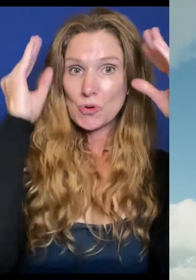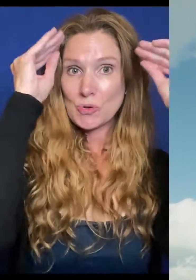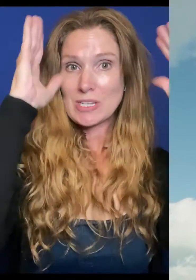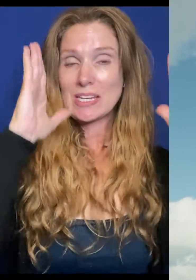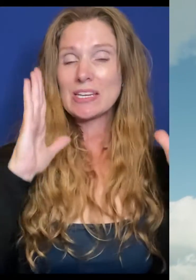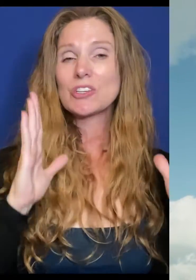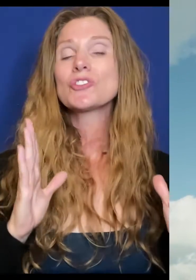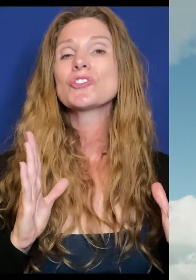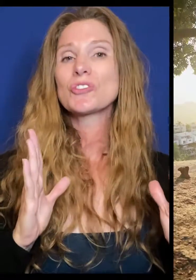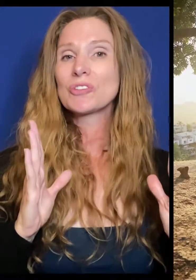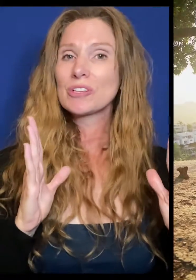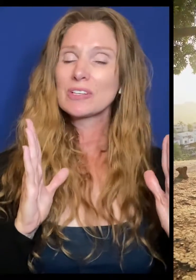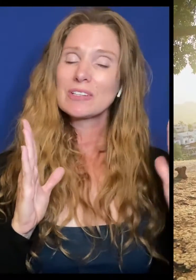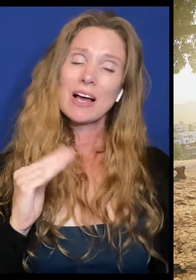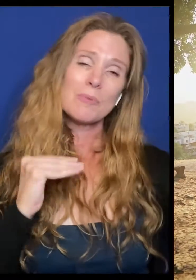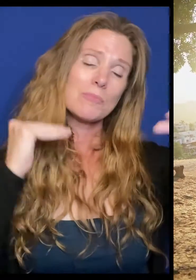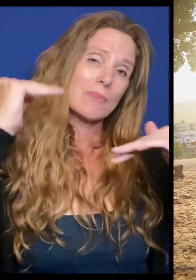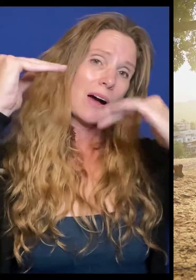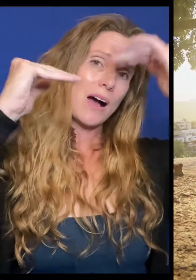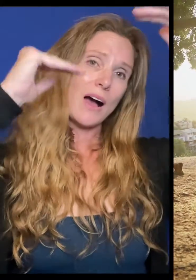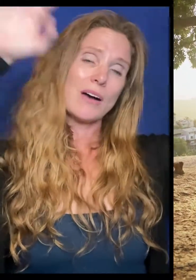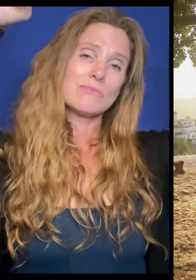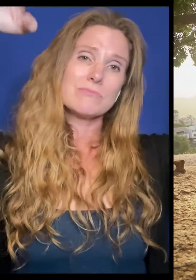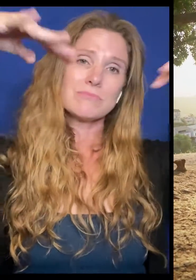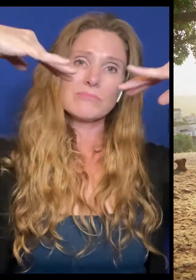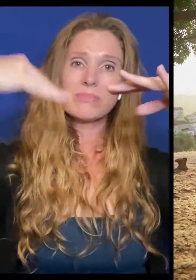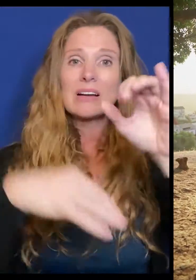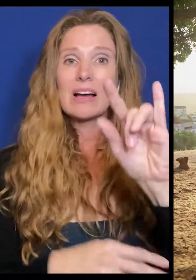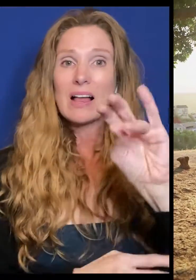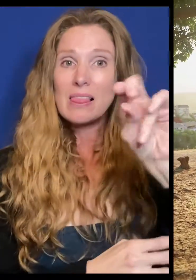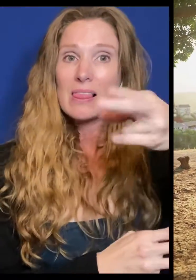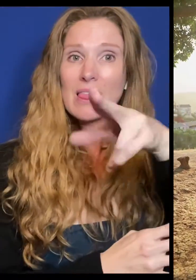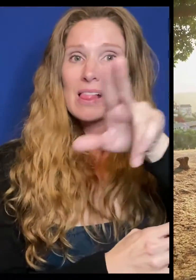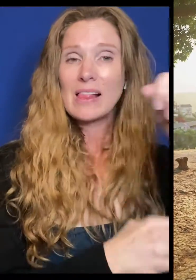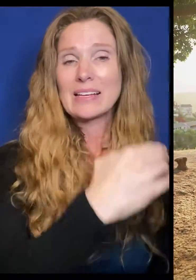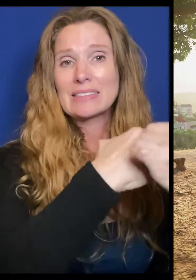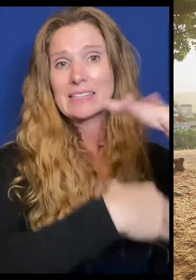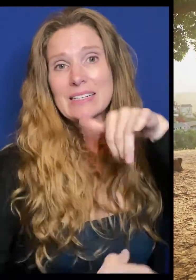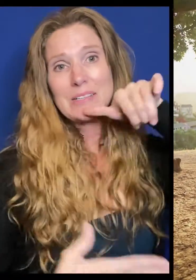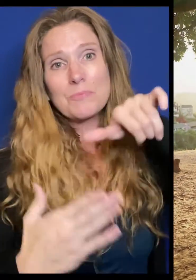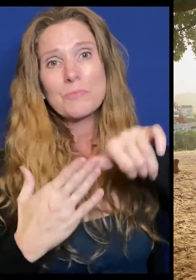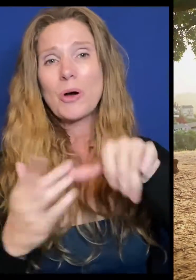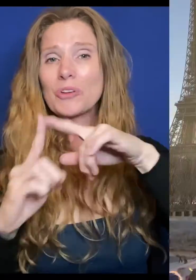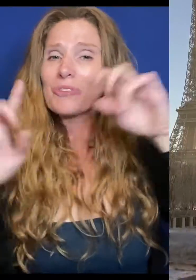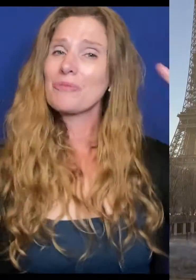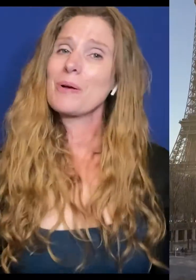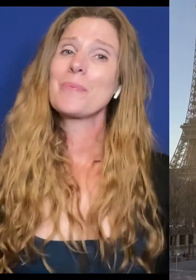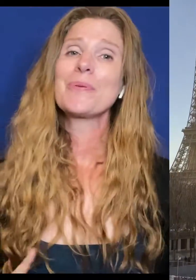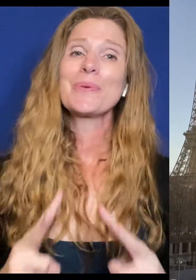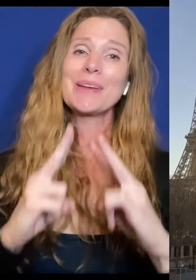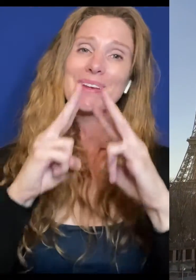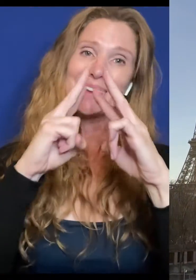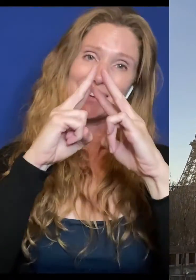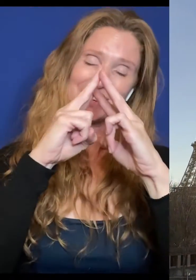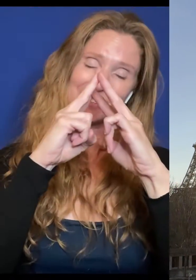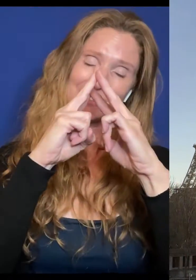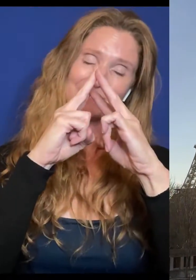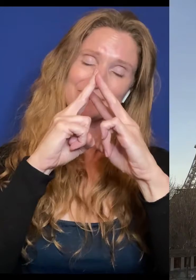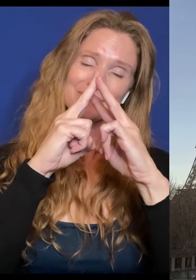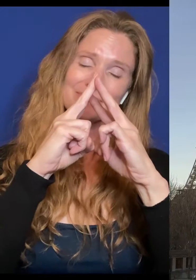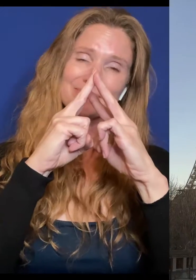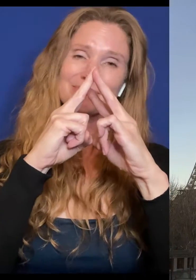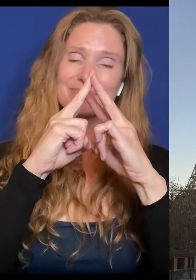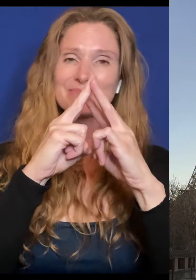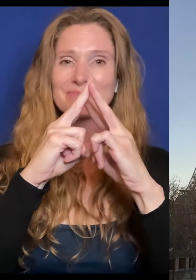I'll leave the hacent as postcards from Paris And